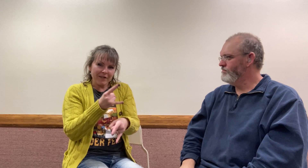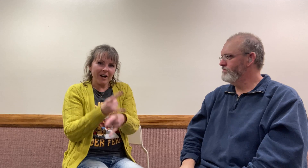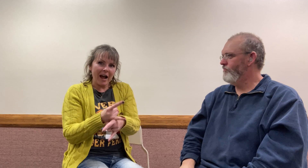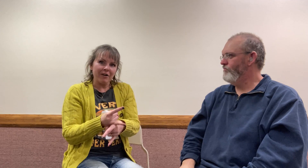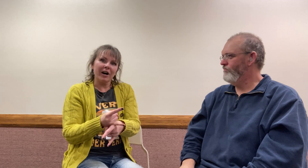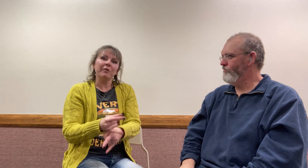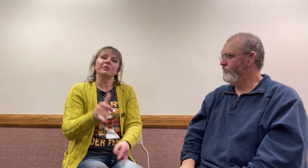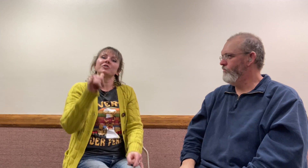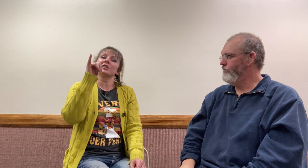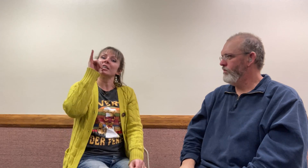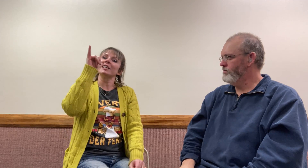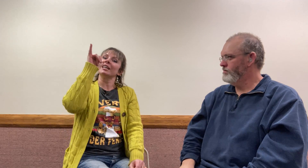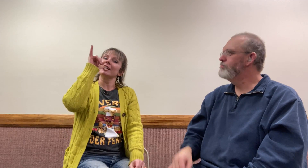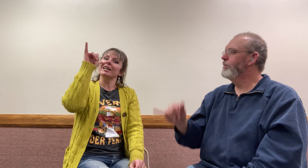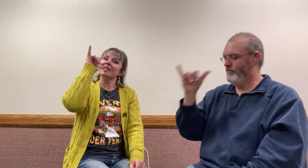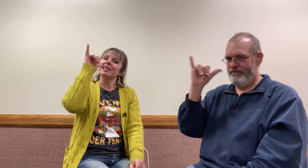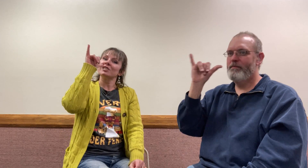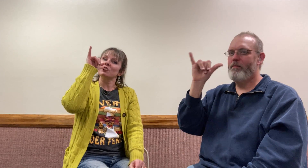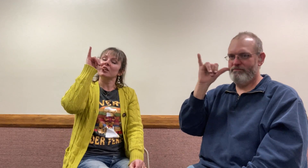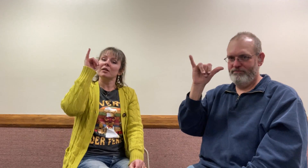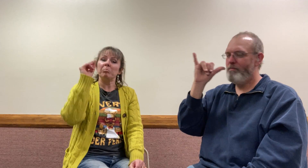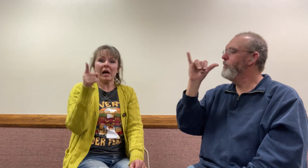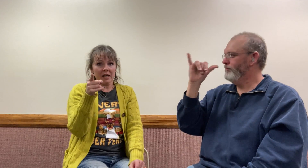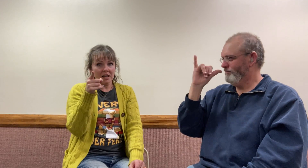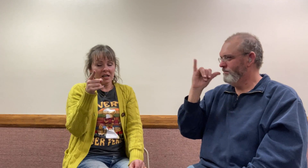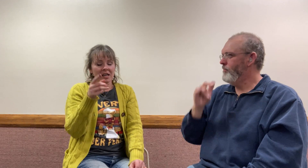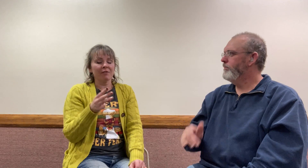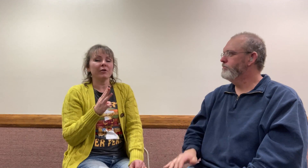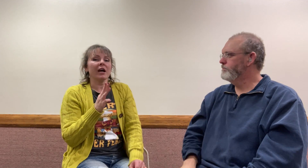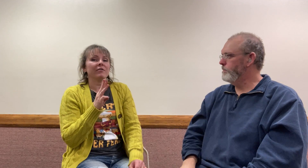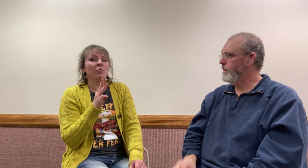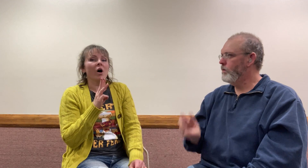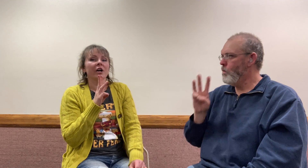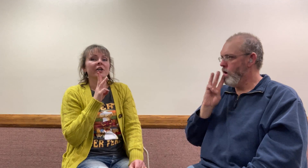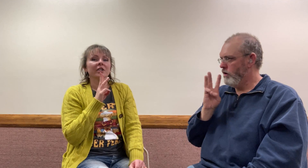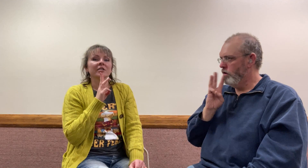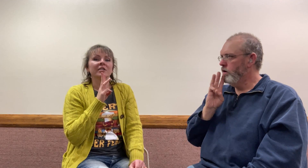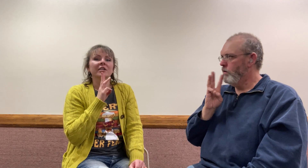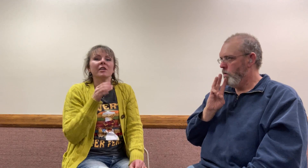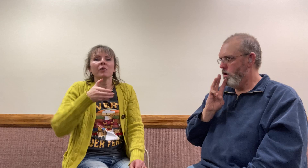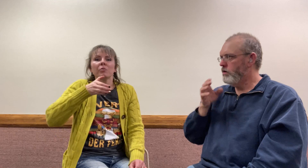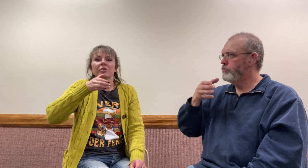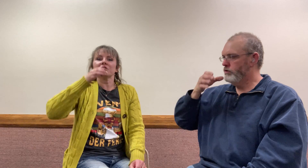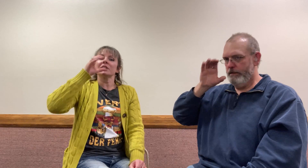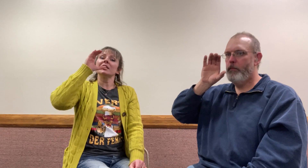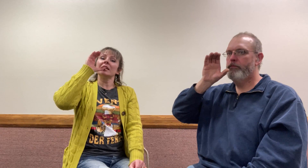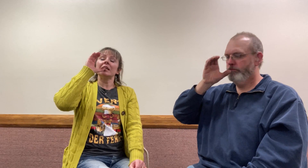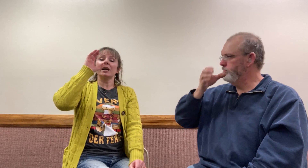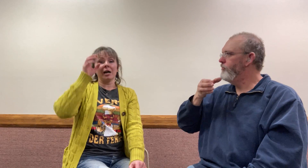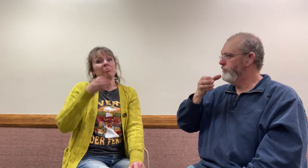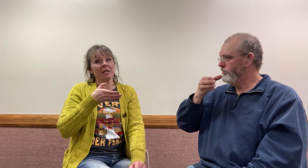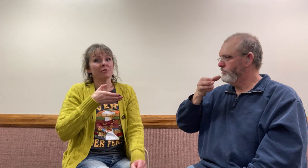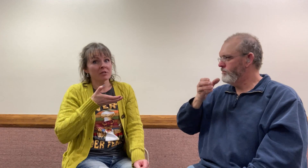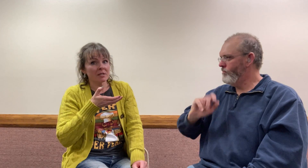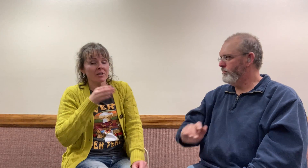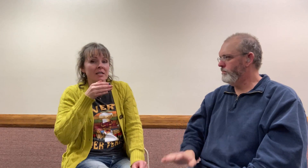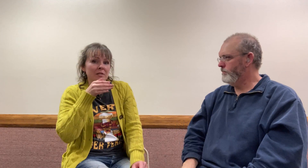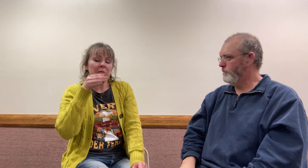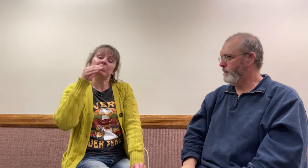our alcohol, we're drinking it like this, drink. But if we're having water, we're drinking it in a cup because we're civilized people.